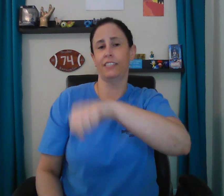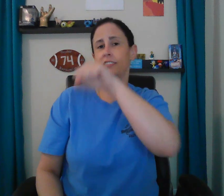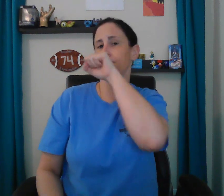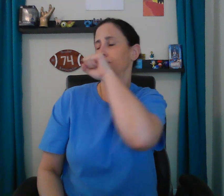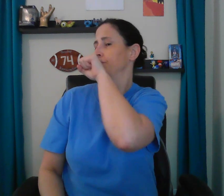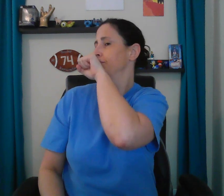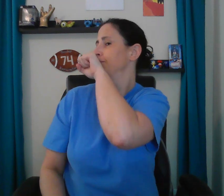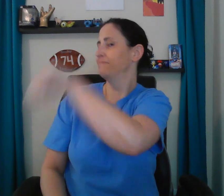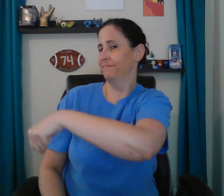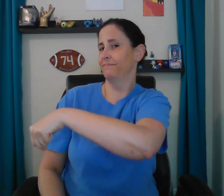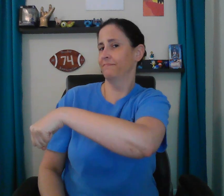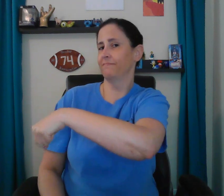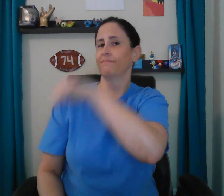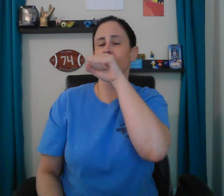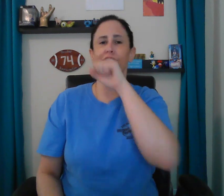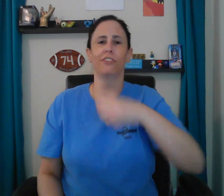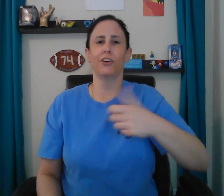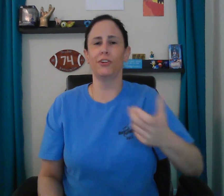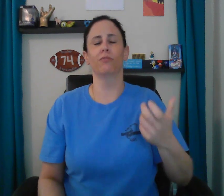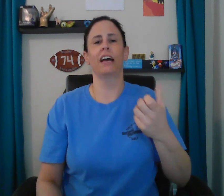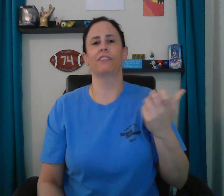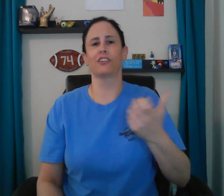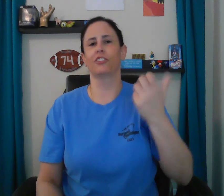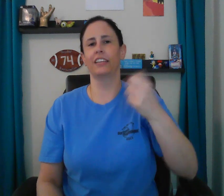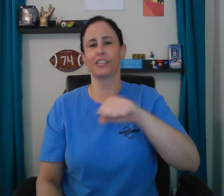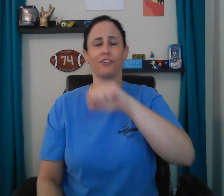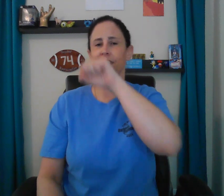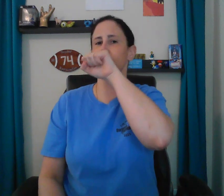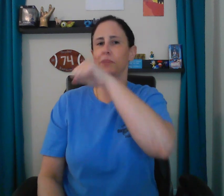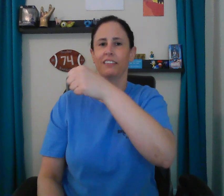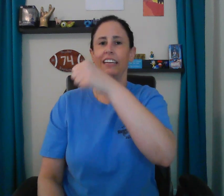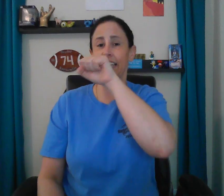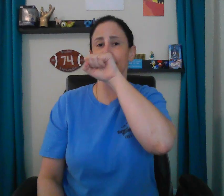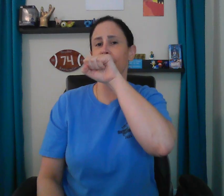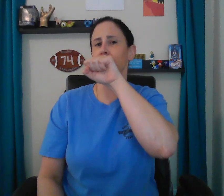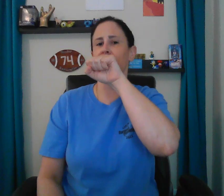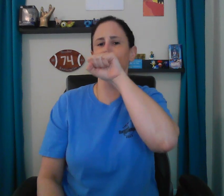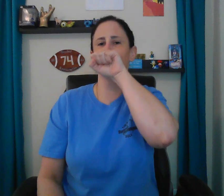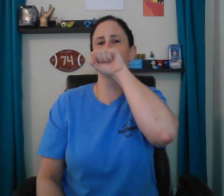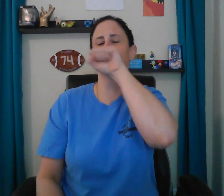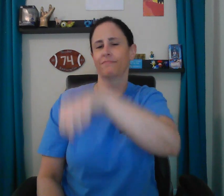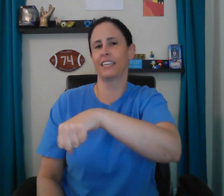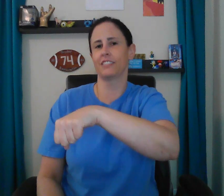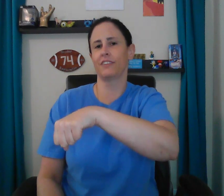fist. And you know you don't have to actually kiss your fist, but it is at your mouth. Kiss